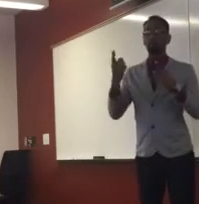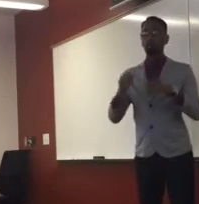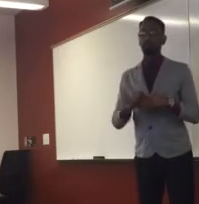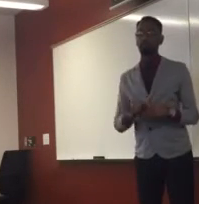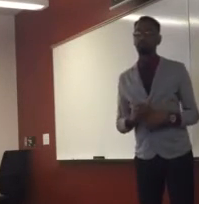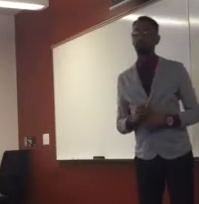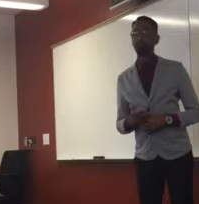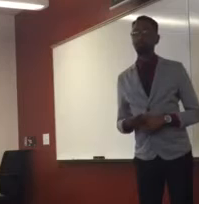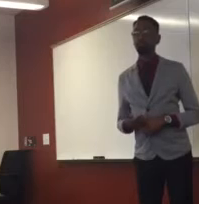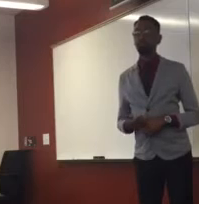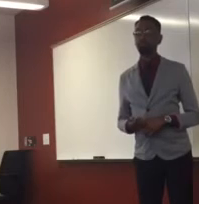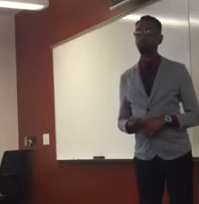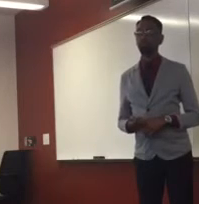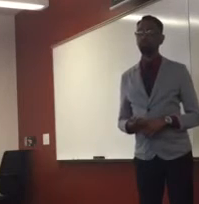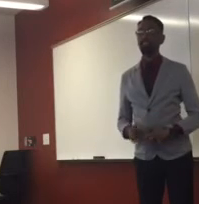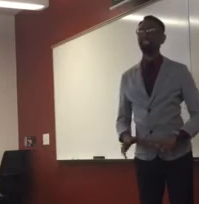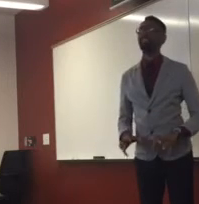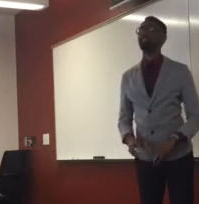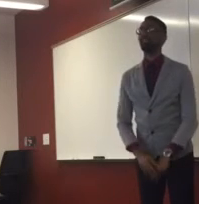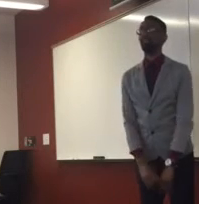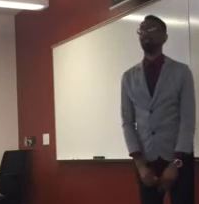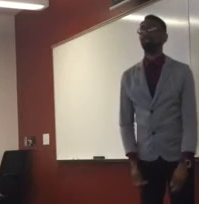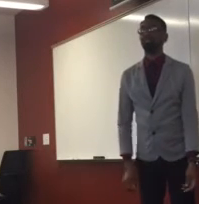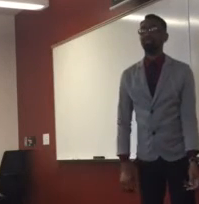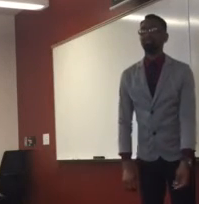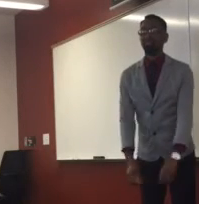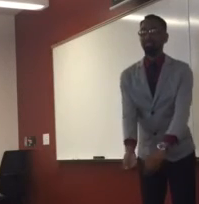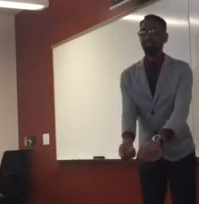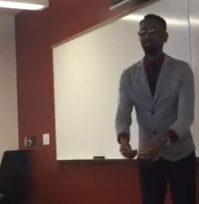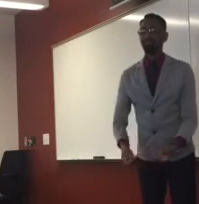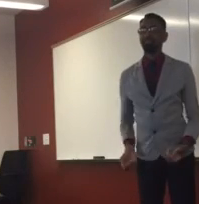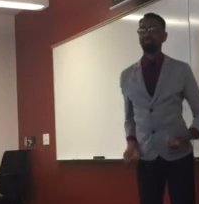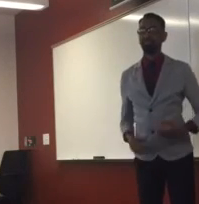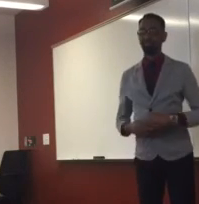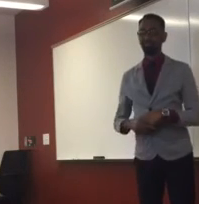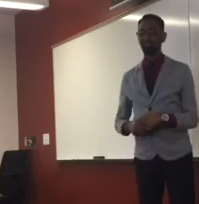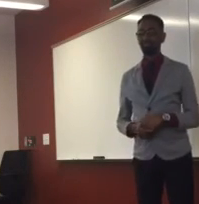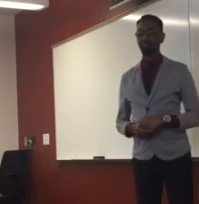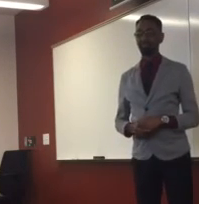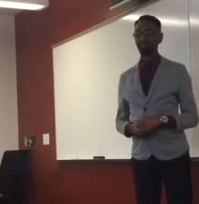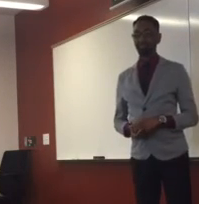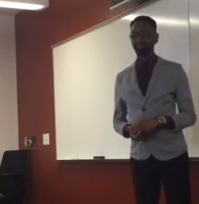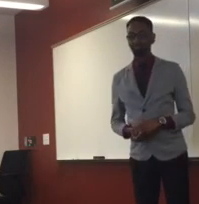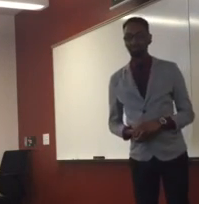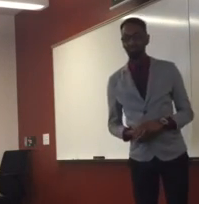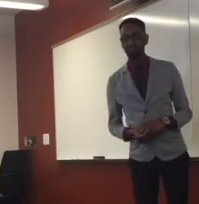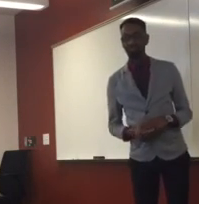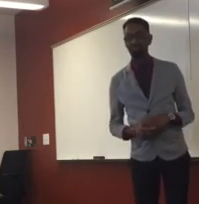not all saying, you keep pulling on your sleeves. These are things we've all talked about, so I'll just read. No, you're